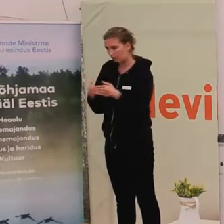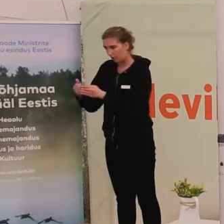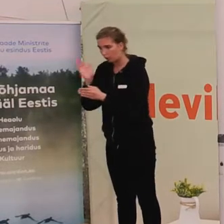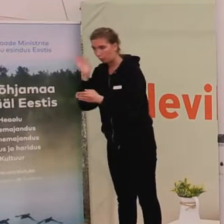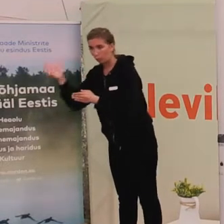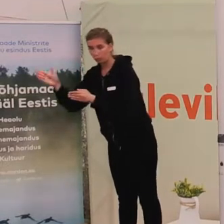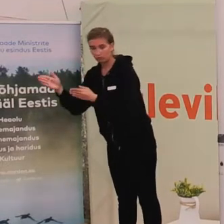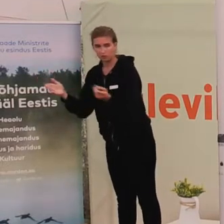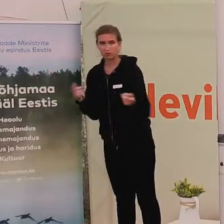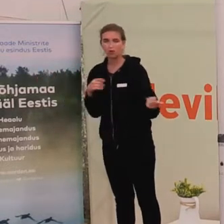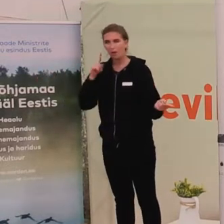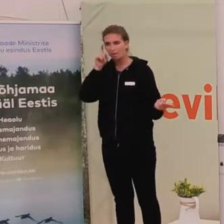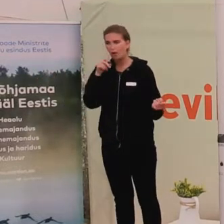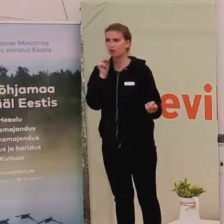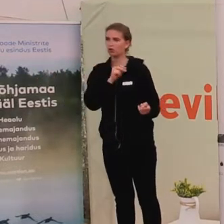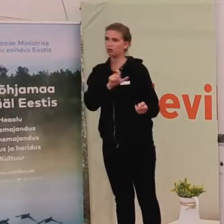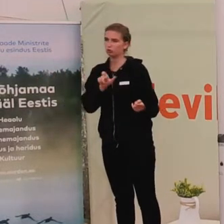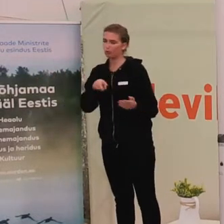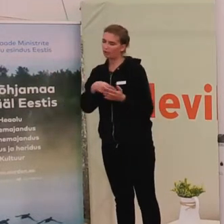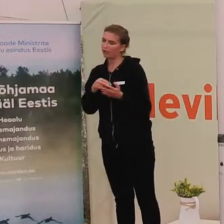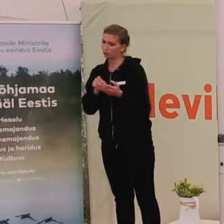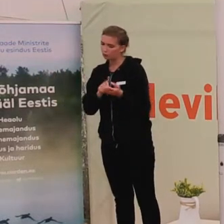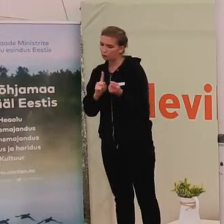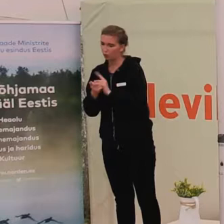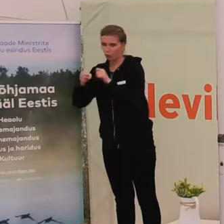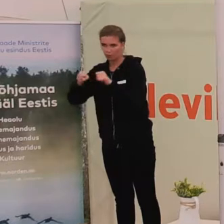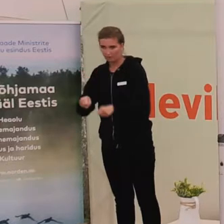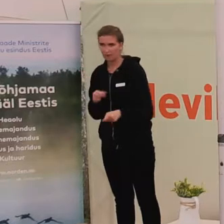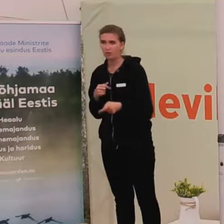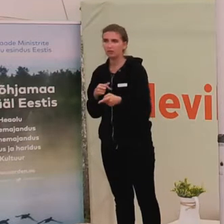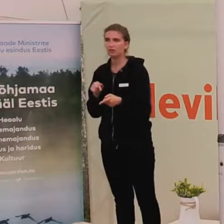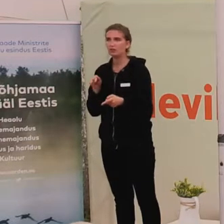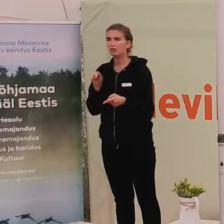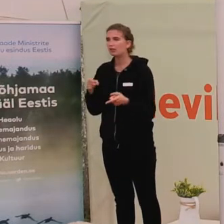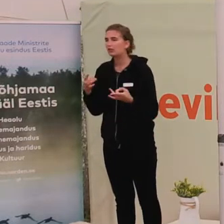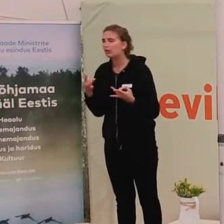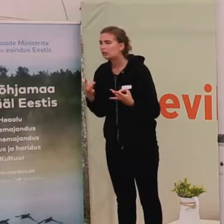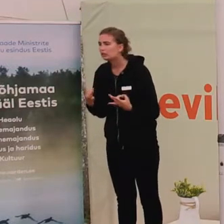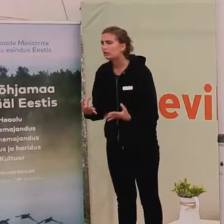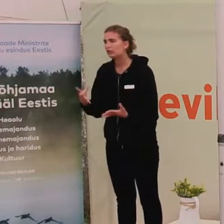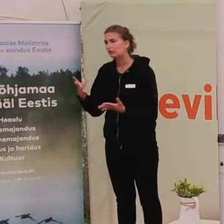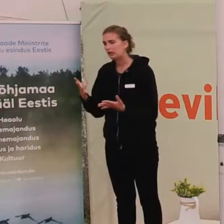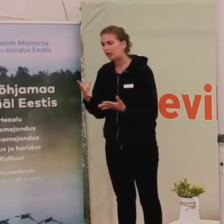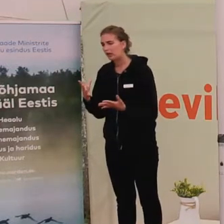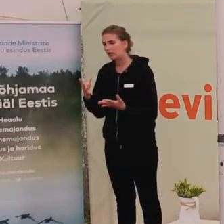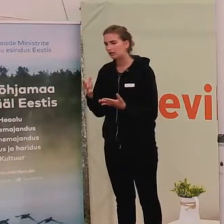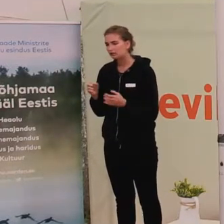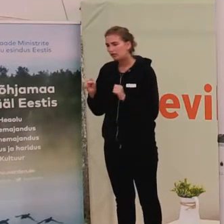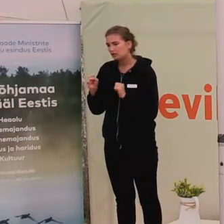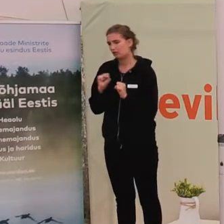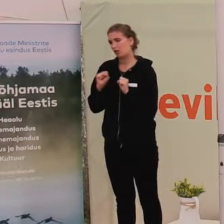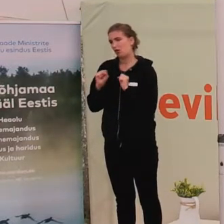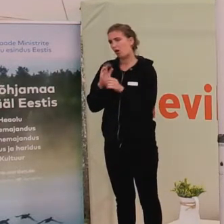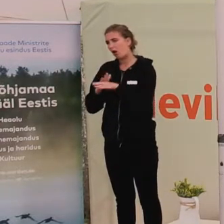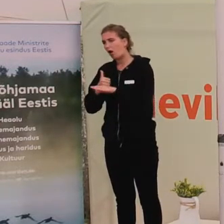think consumers can change their behavior if it's very convenient, very easy to find alternative traffic